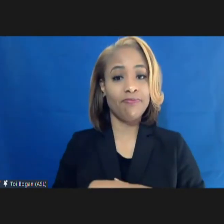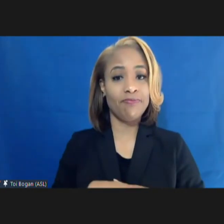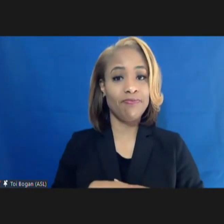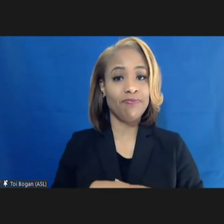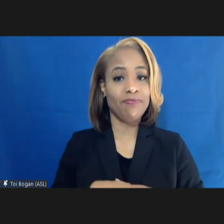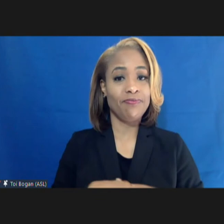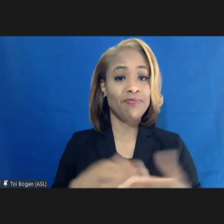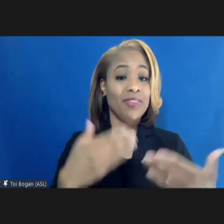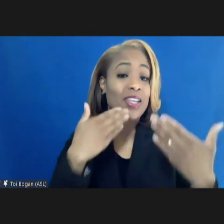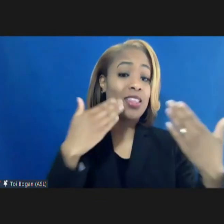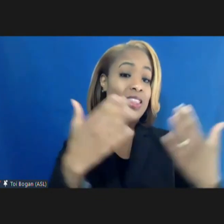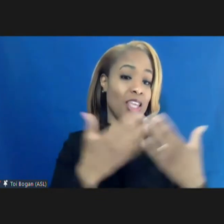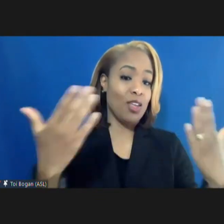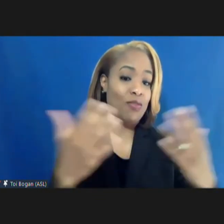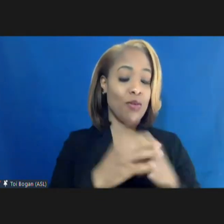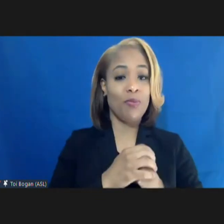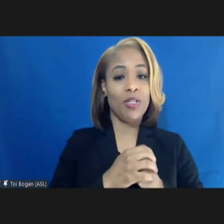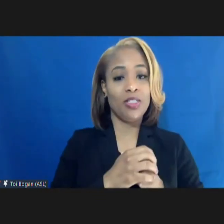Thank you very much.